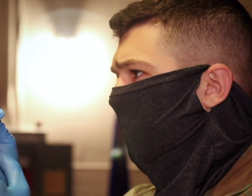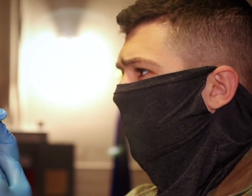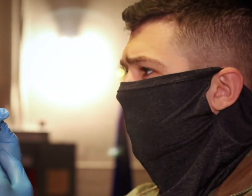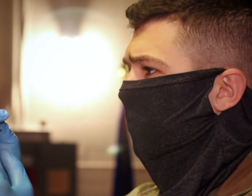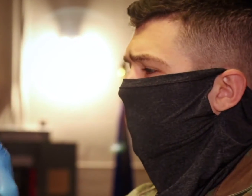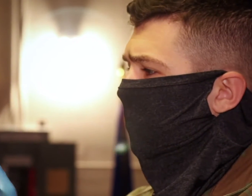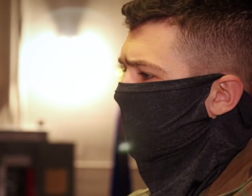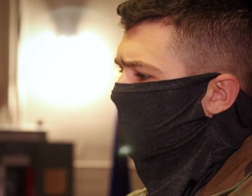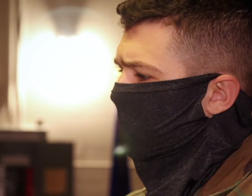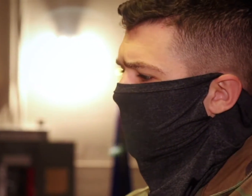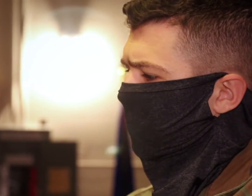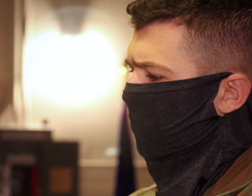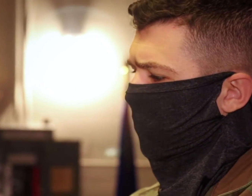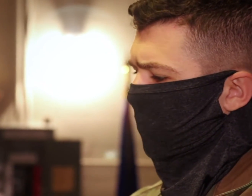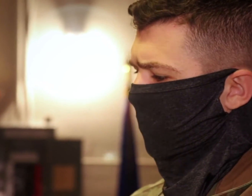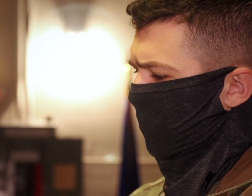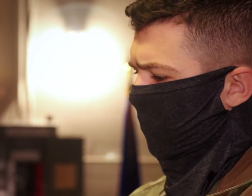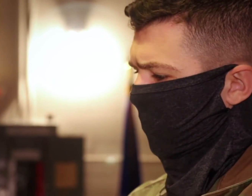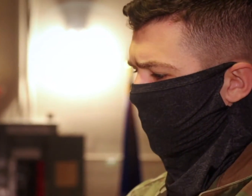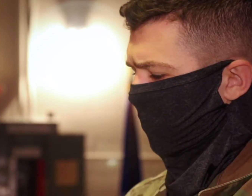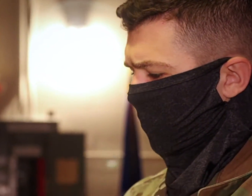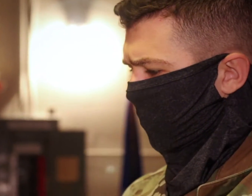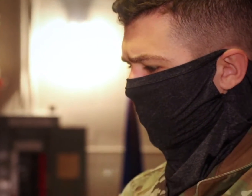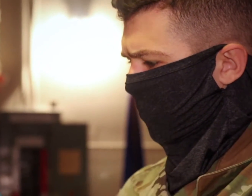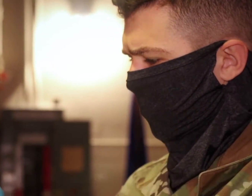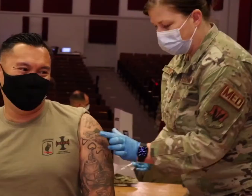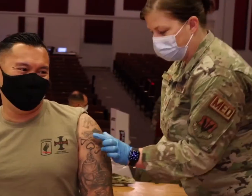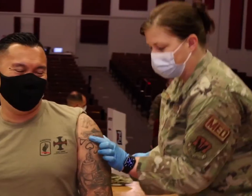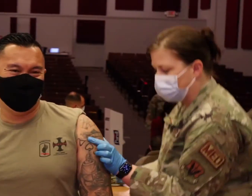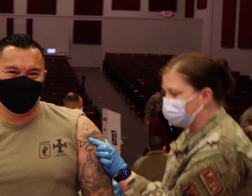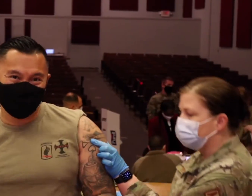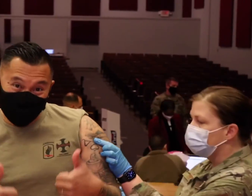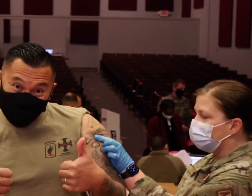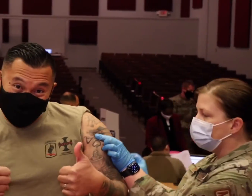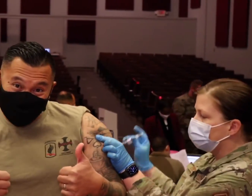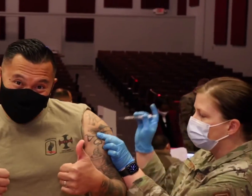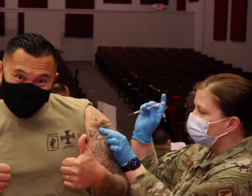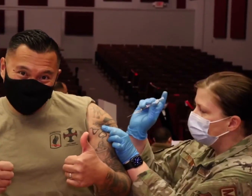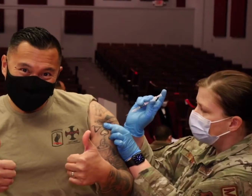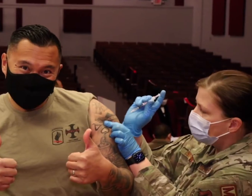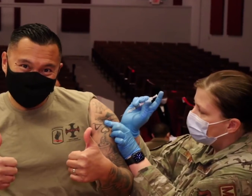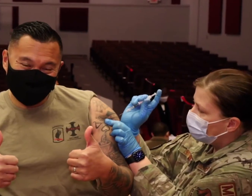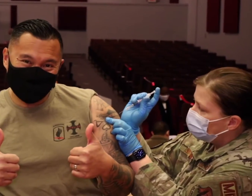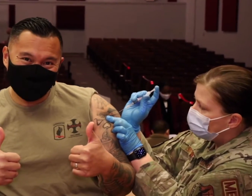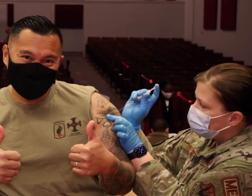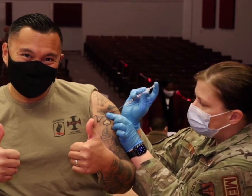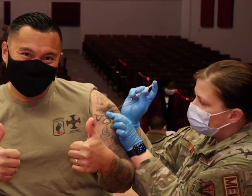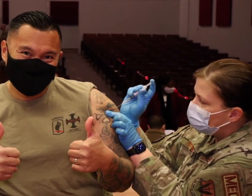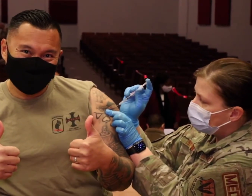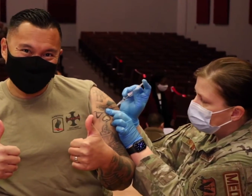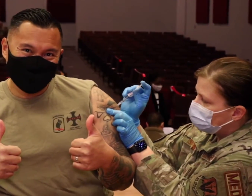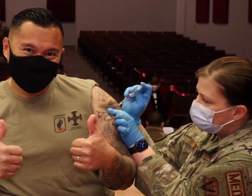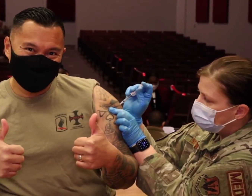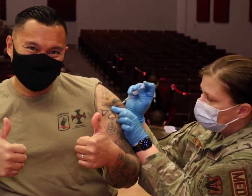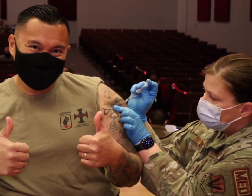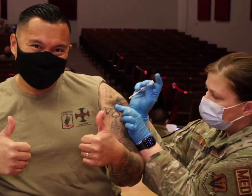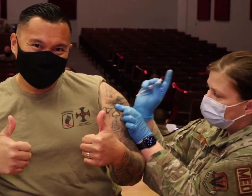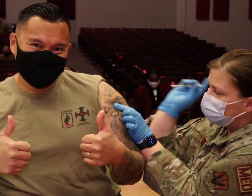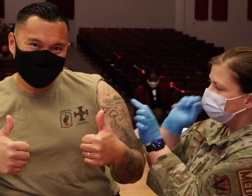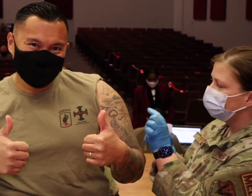out so quick. Yes, it was expedited, but they didn't skip any steps through that process. Like, it still had to get approved by